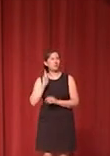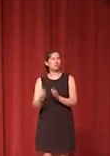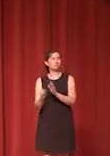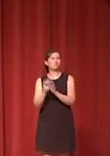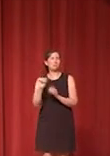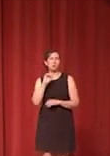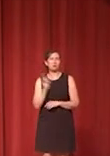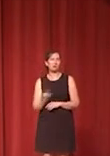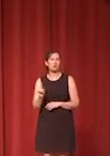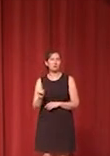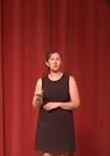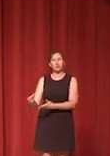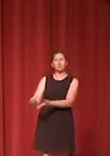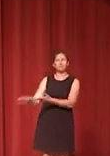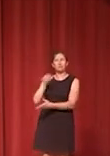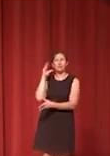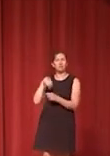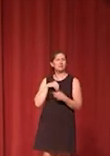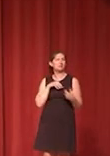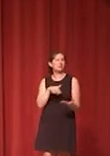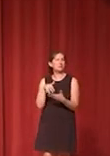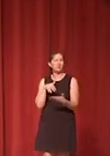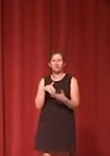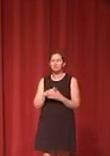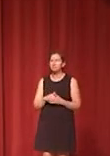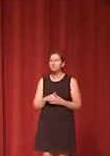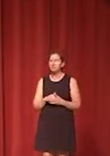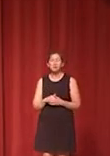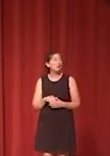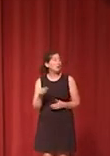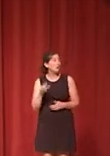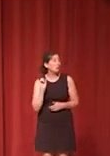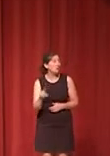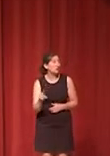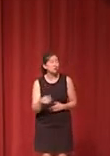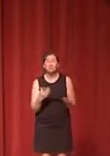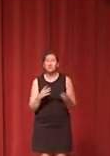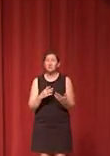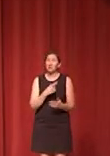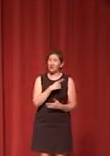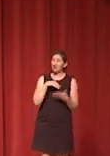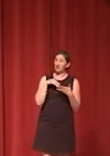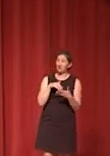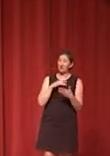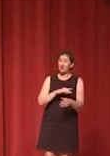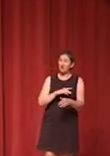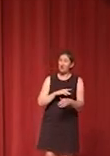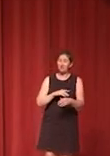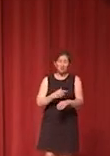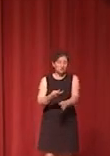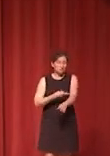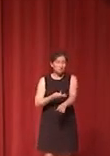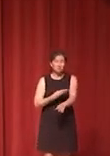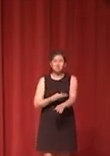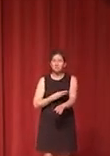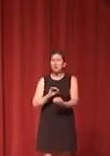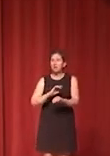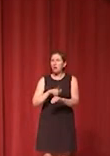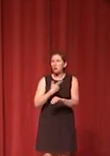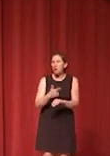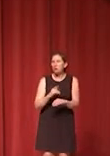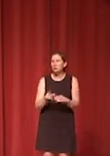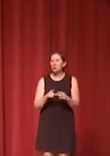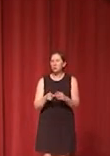these studies. How long do we treat patients with this? The study was 18 months. Do we keep treating them after that, or do we